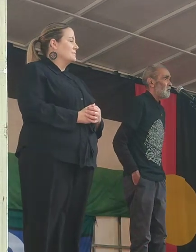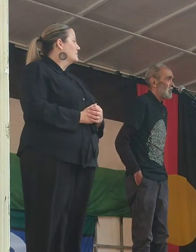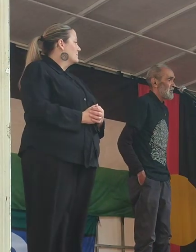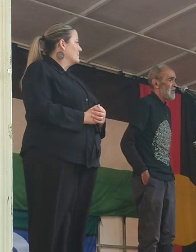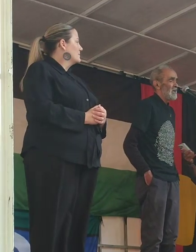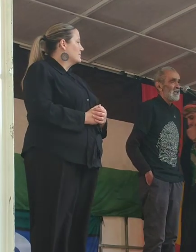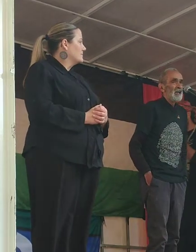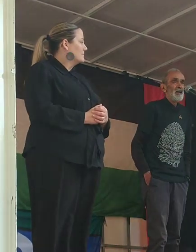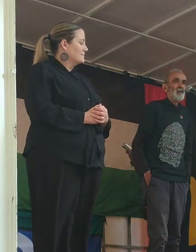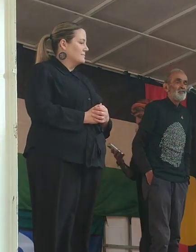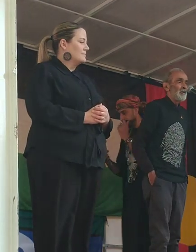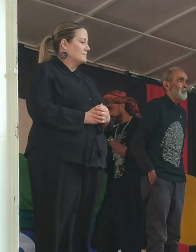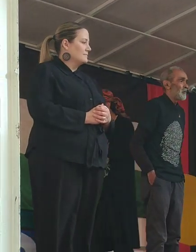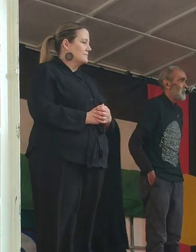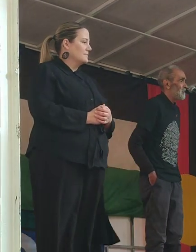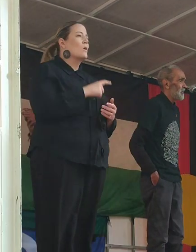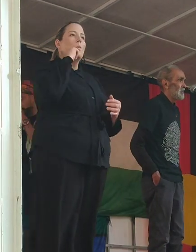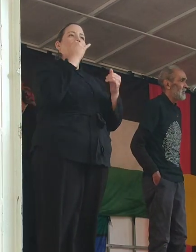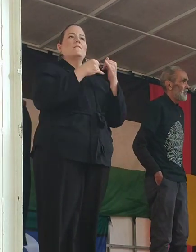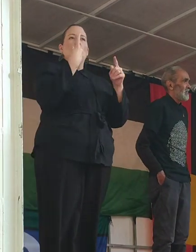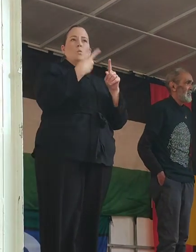I'll be very brief.